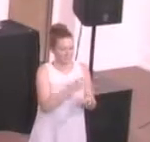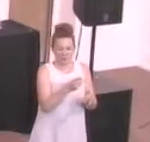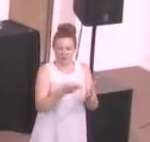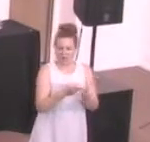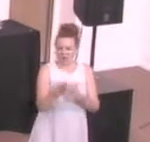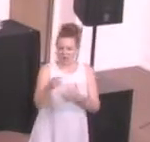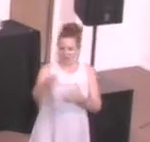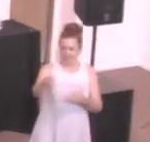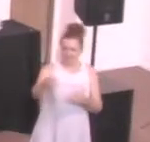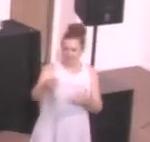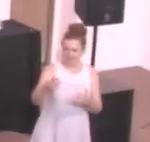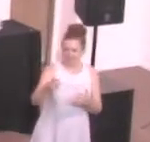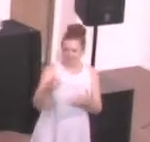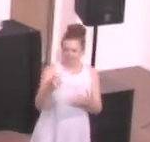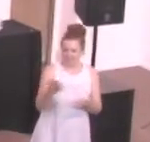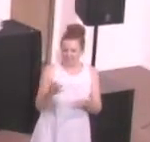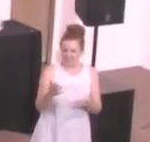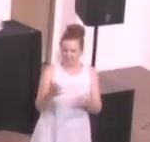You, sir, raise your hand. Go ahead.